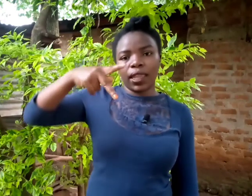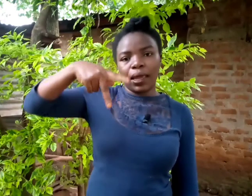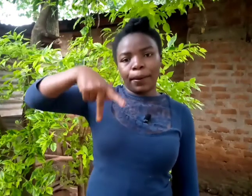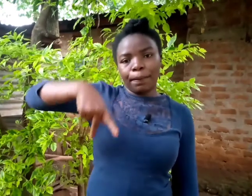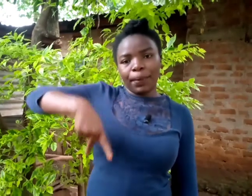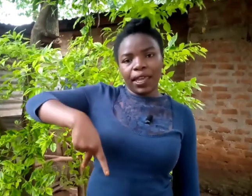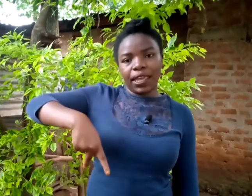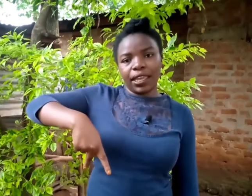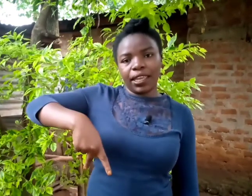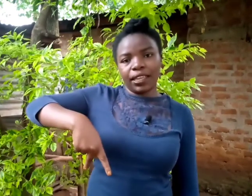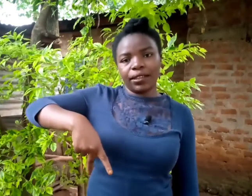P.